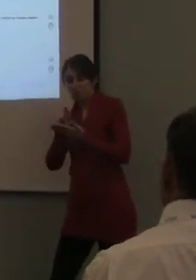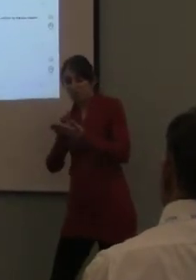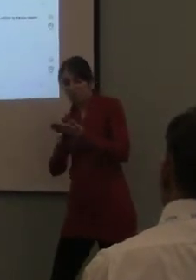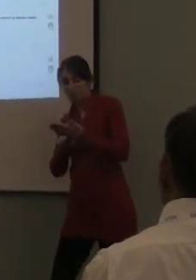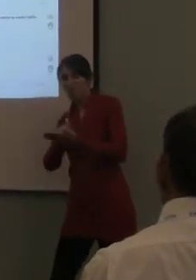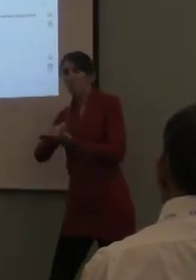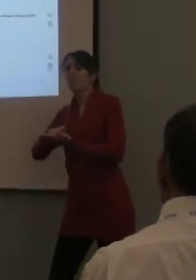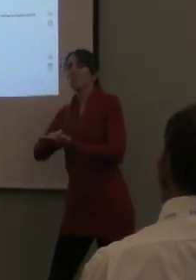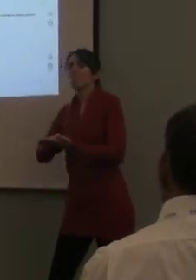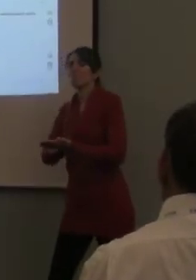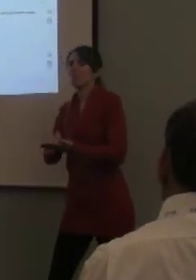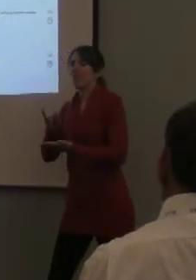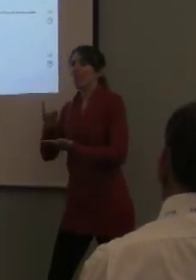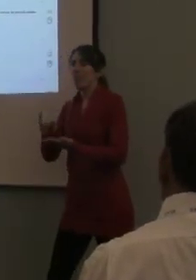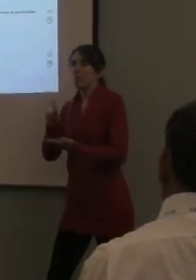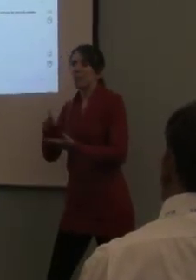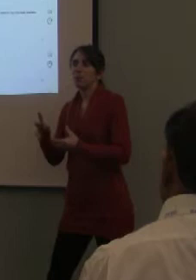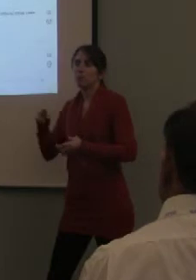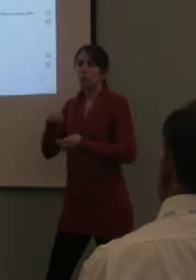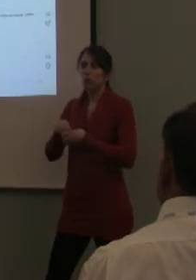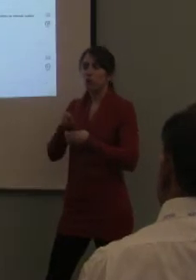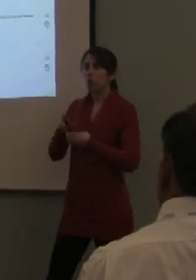you brought to the search?